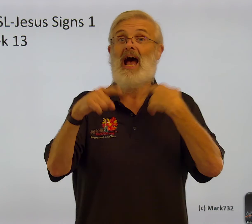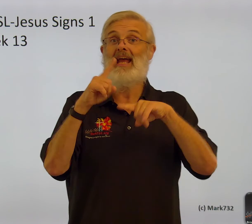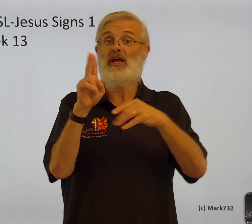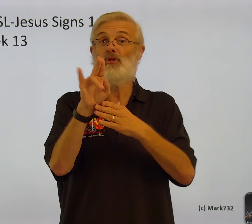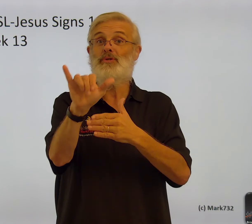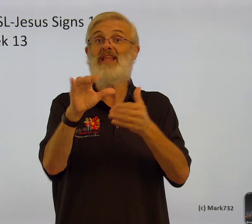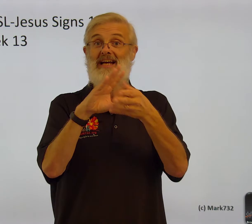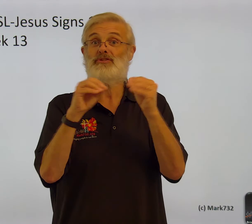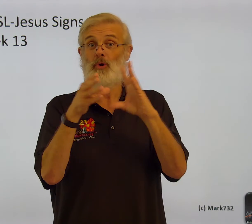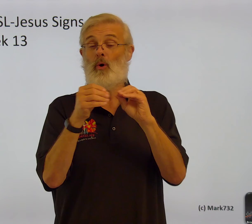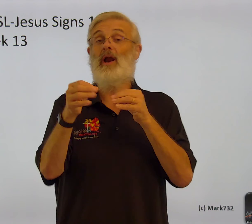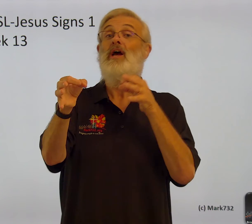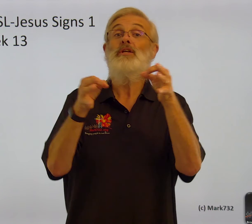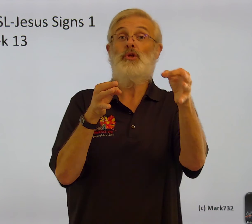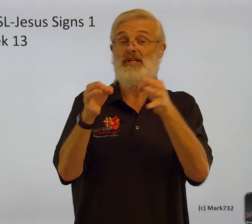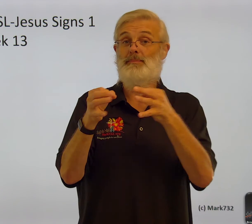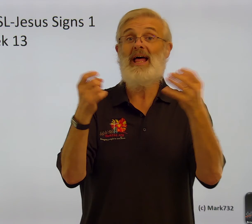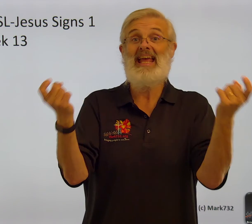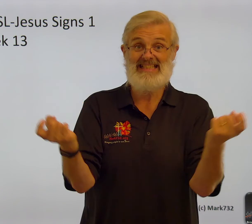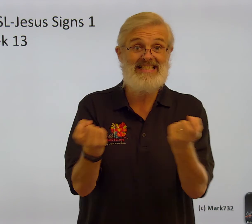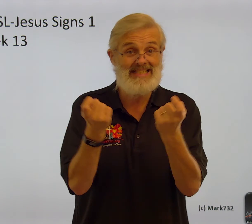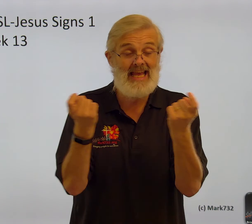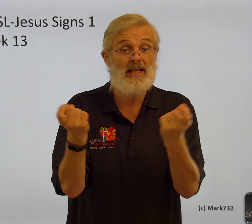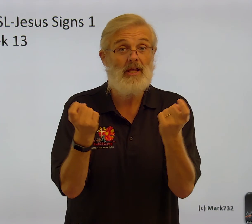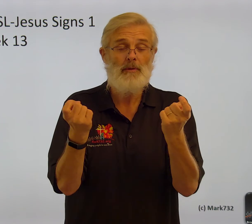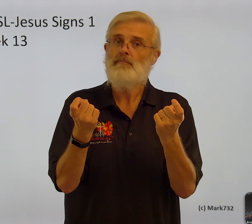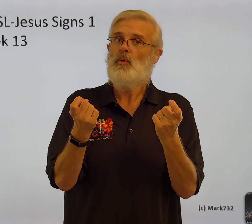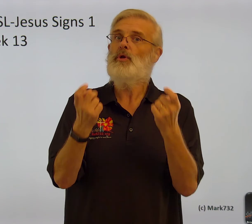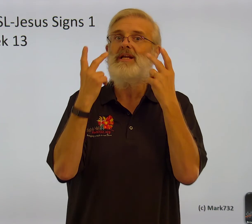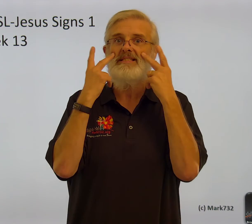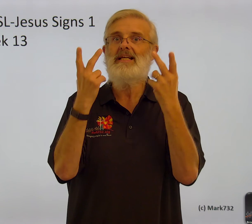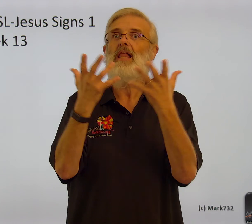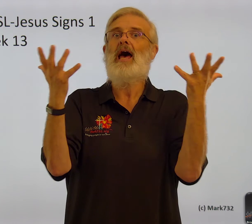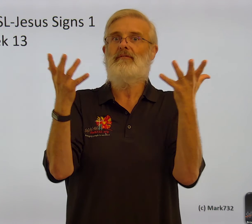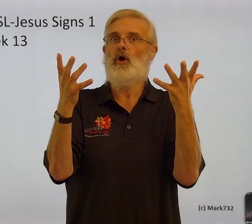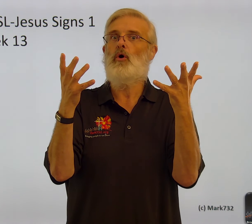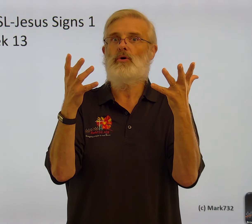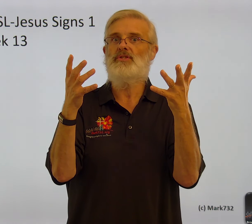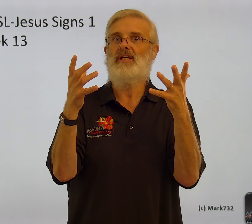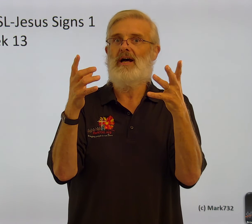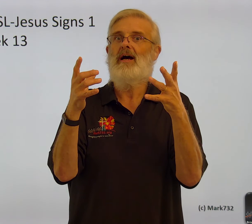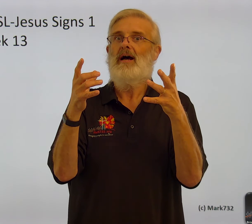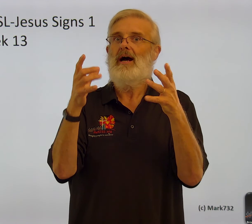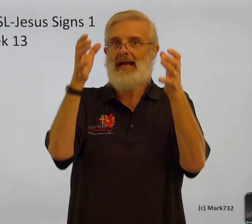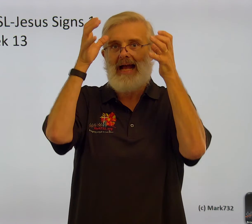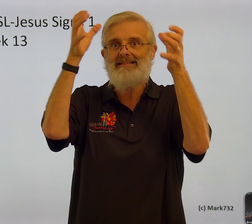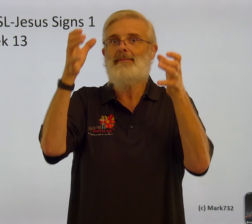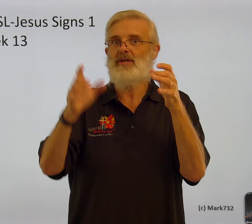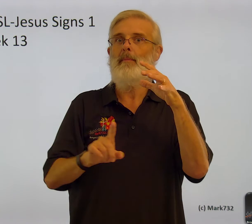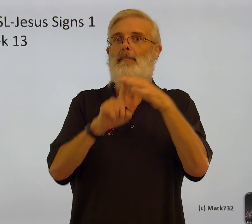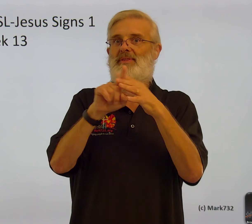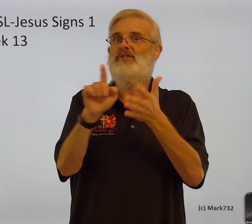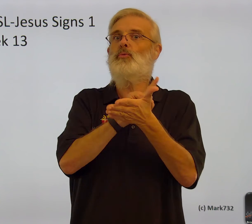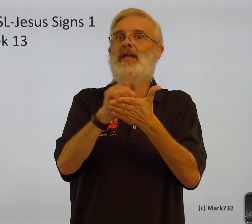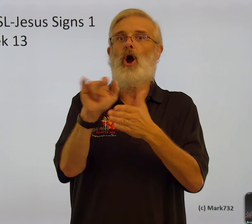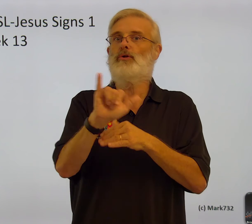and use that story to explain sin where you're gonna see a lot of those uh concepts come up this week also